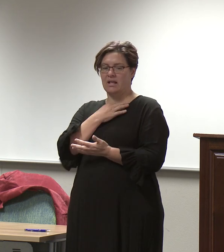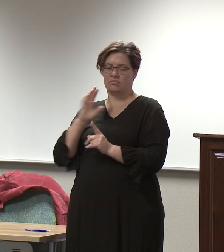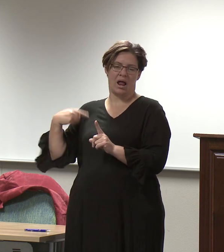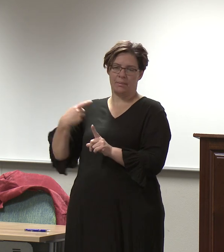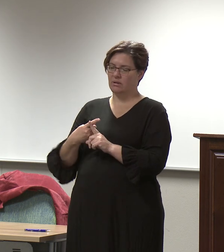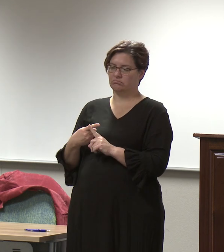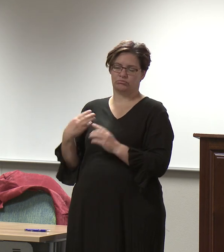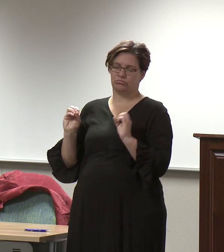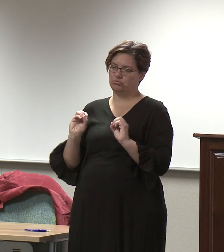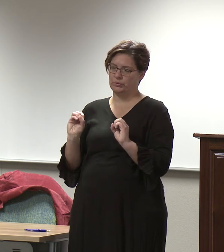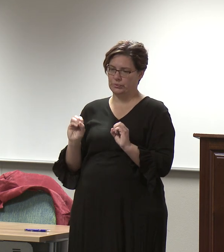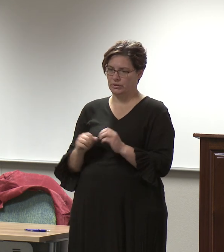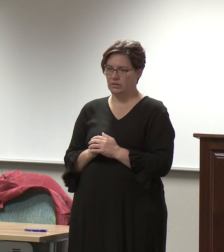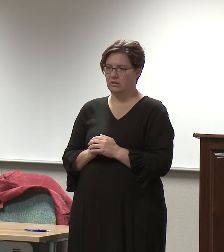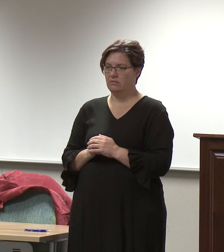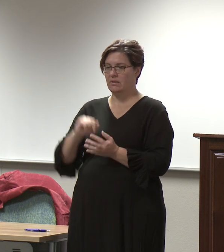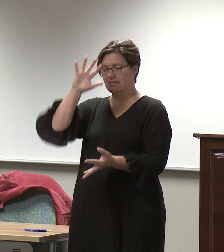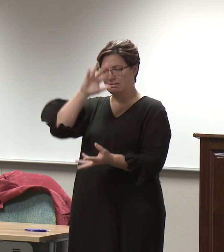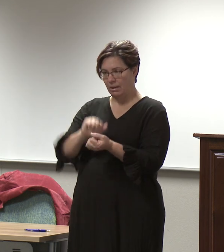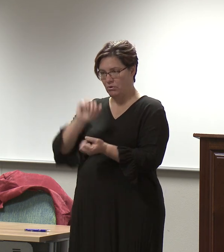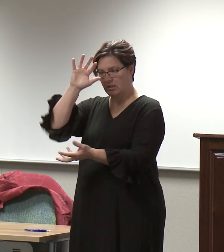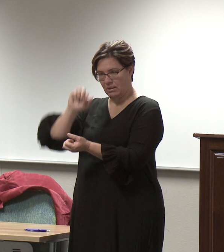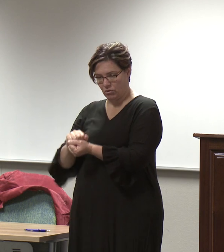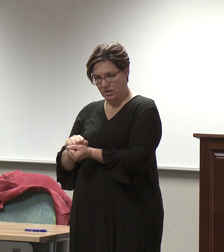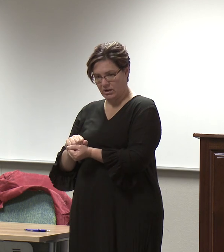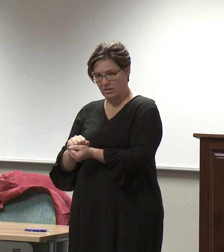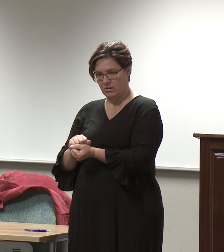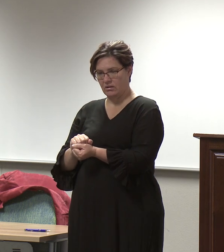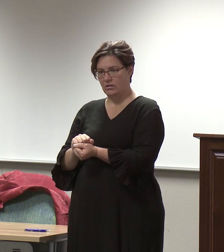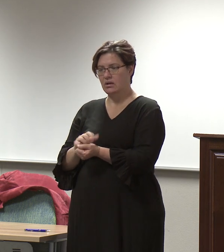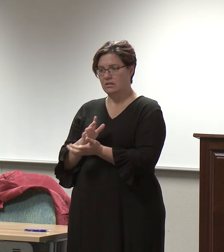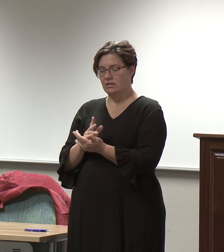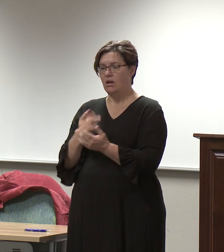now they were not. But the summaries of my class are done in rap.